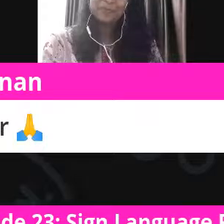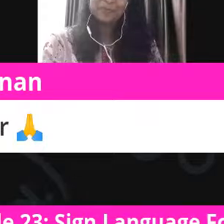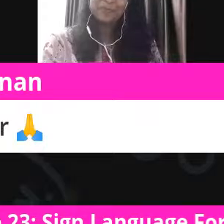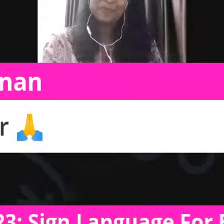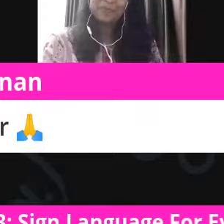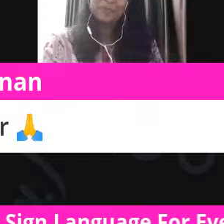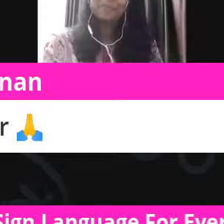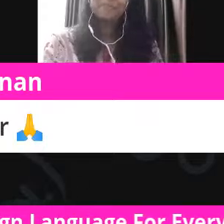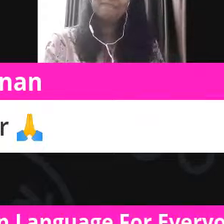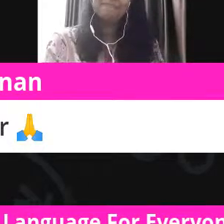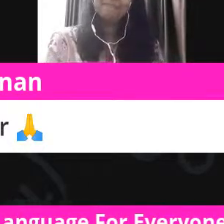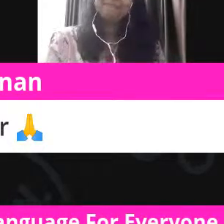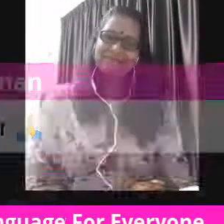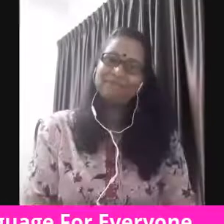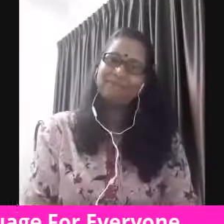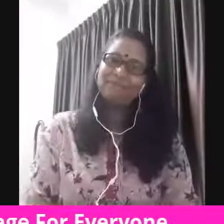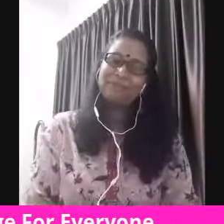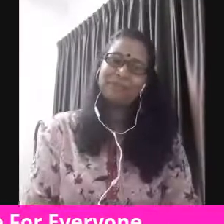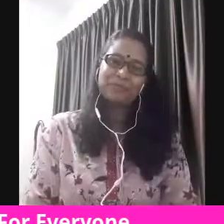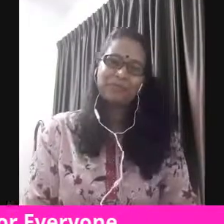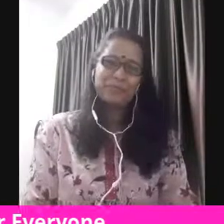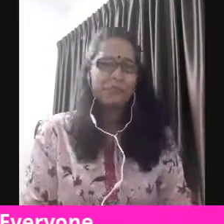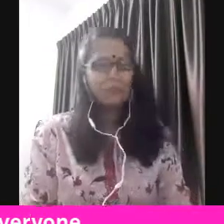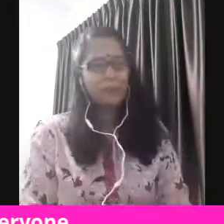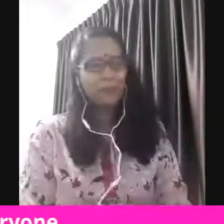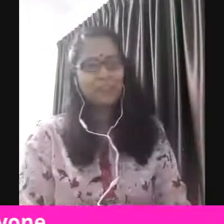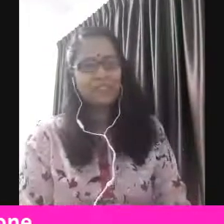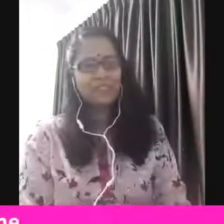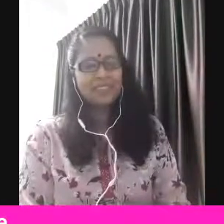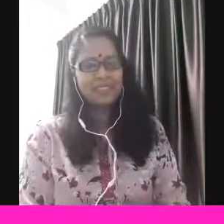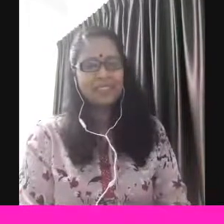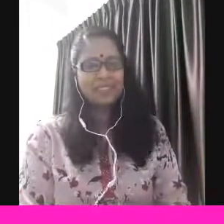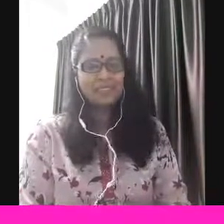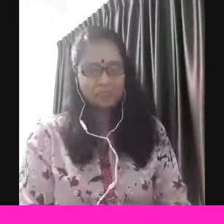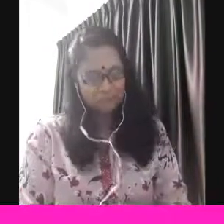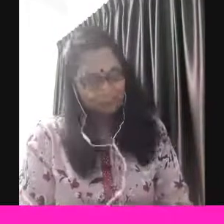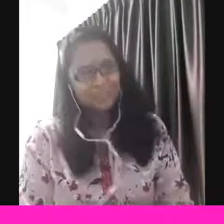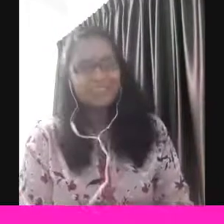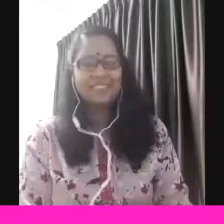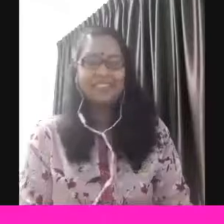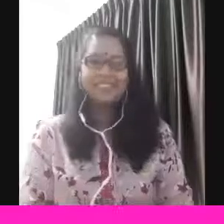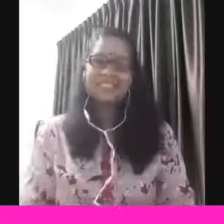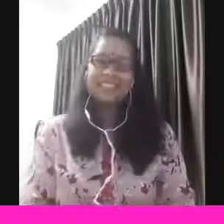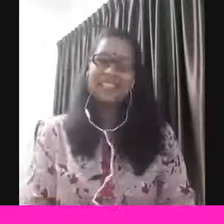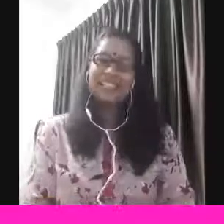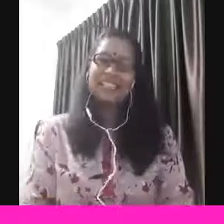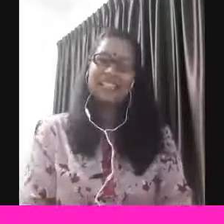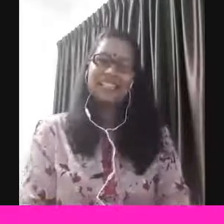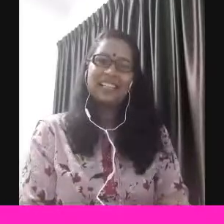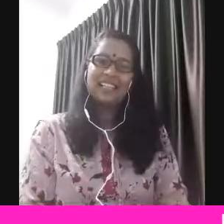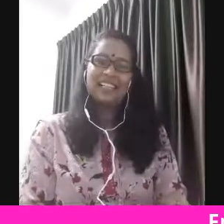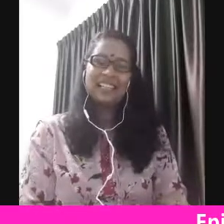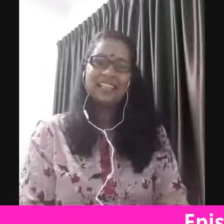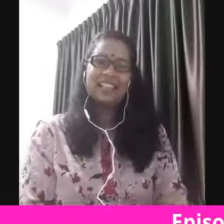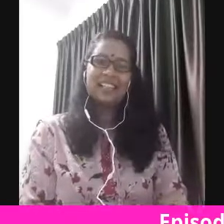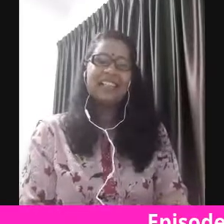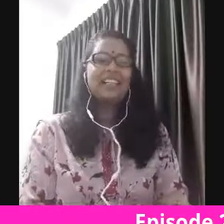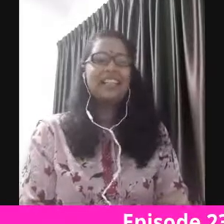time for us, and that's so fantastic. So, Chegu, Gauri, shall we go into the live session